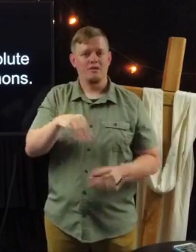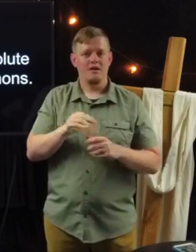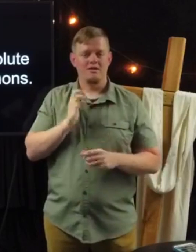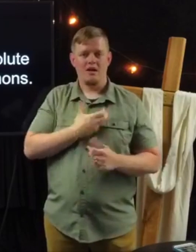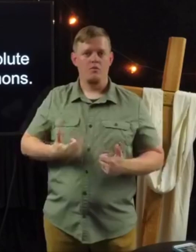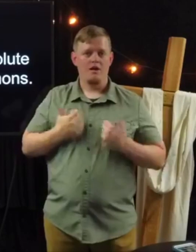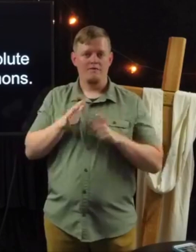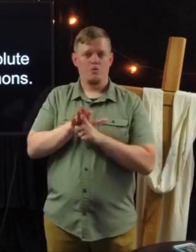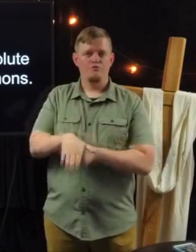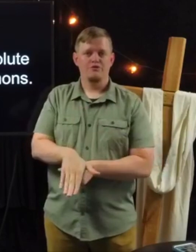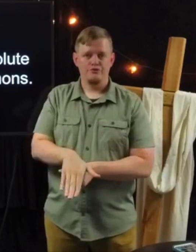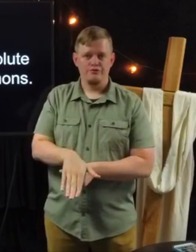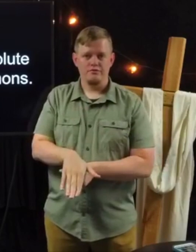oppression are real.